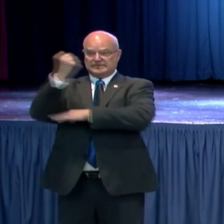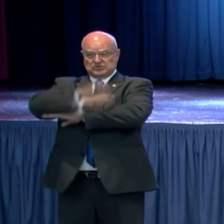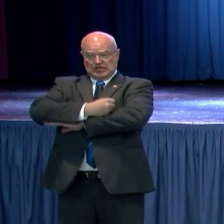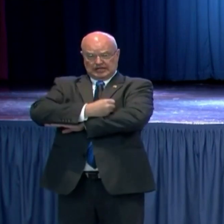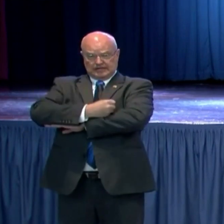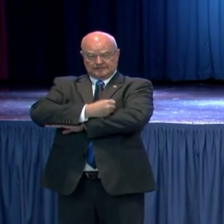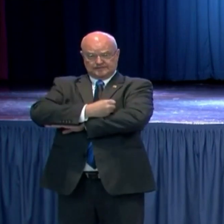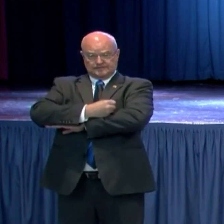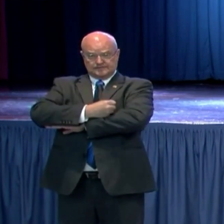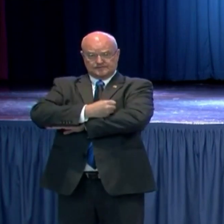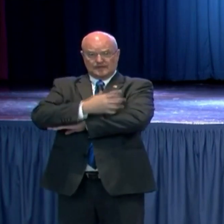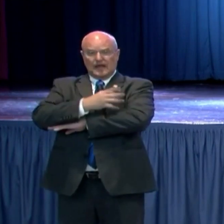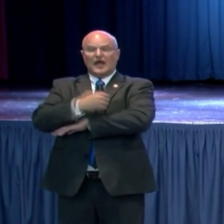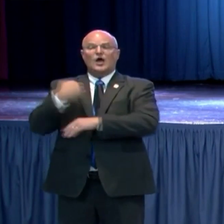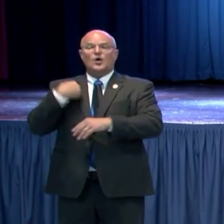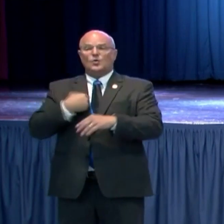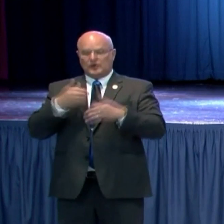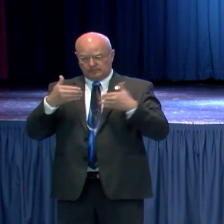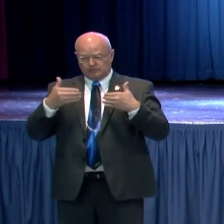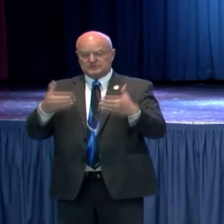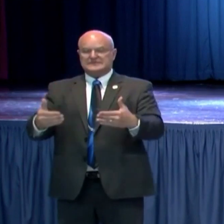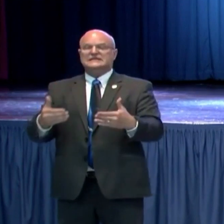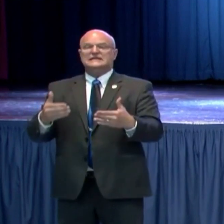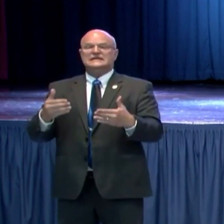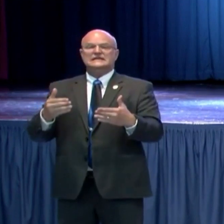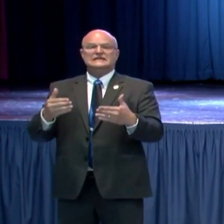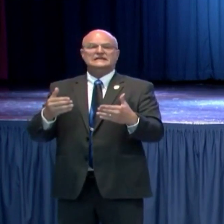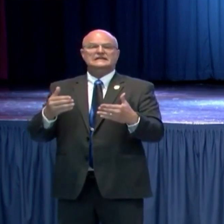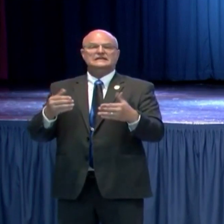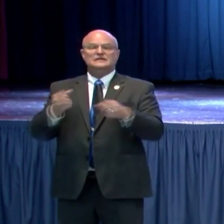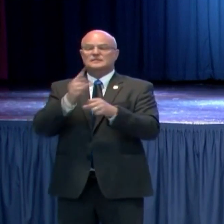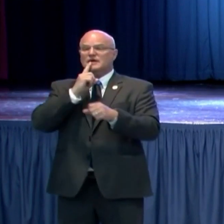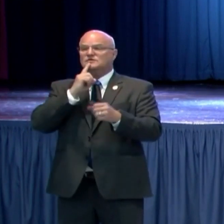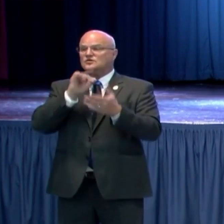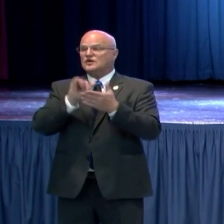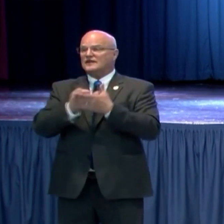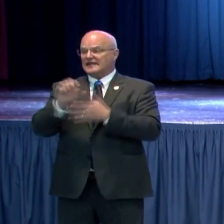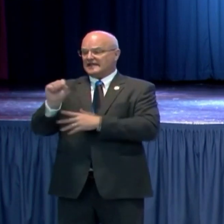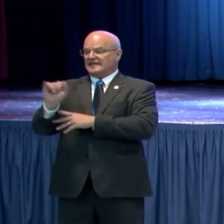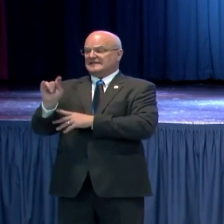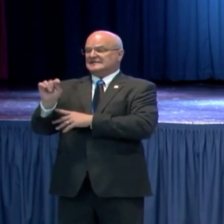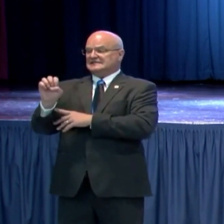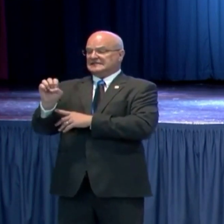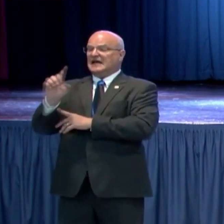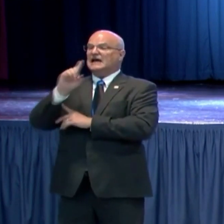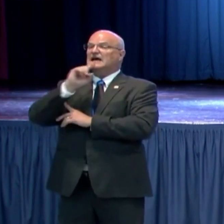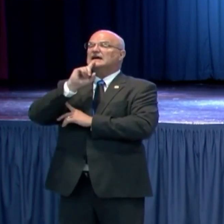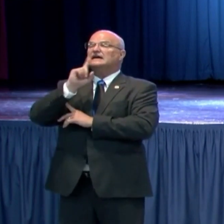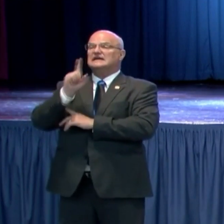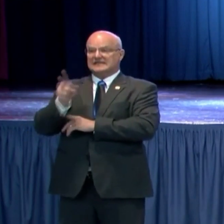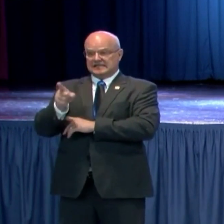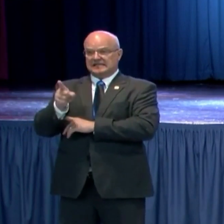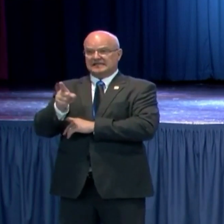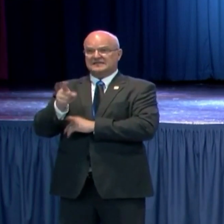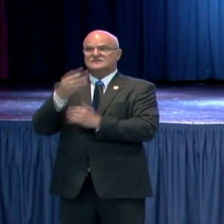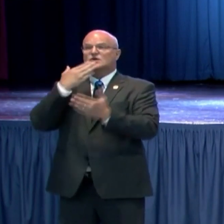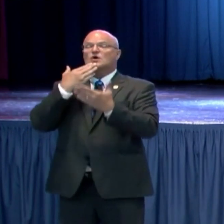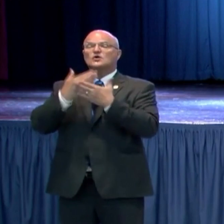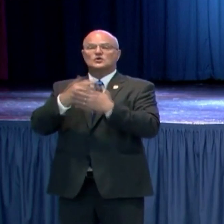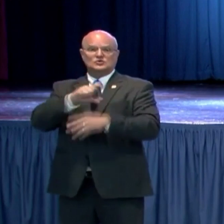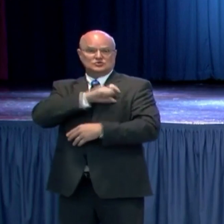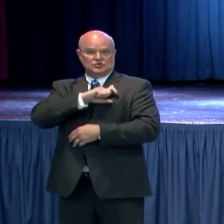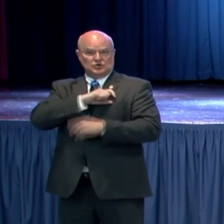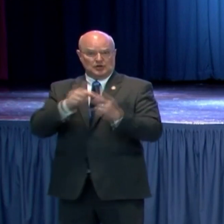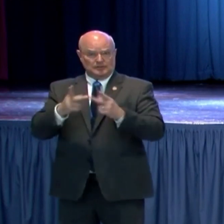shut down, and we're proceeding to make sure the site is in good